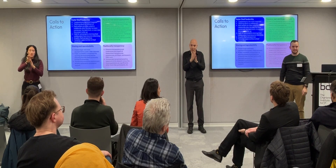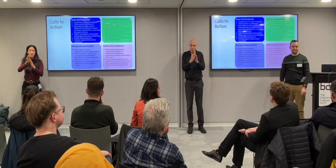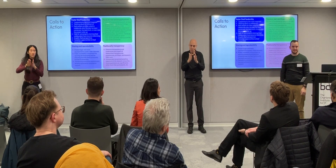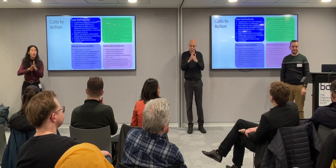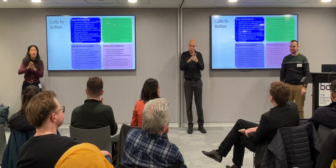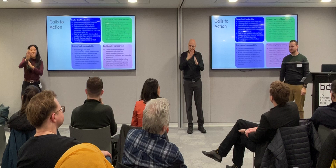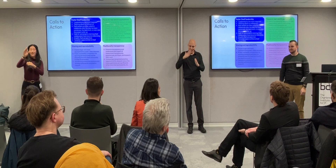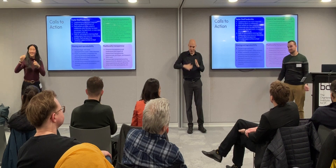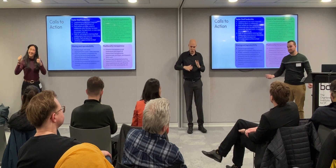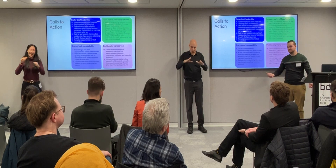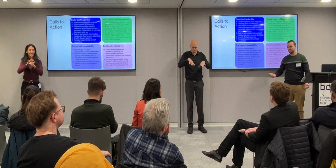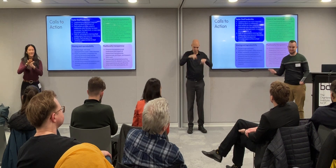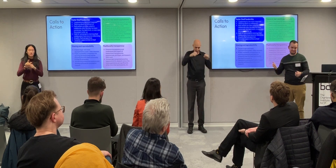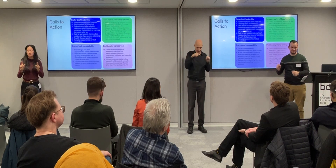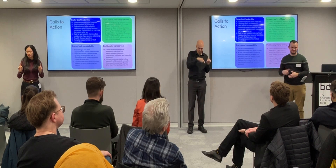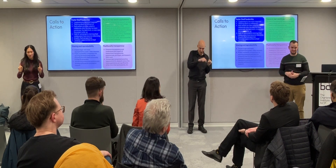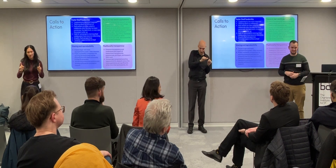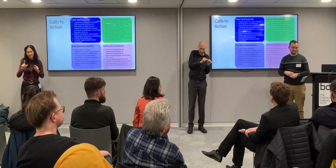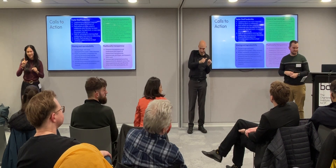of time.